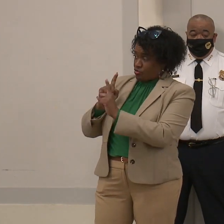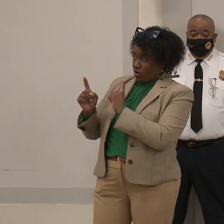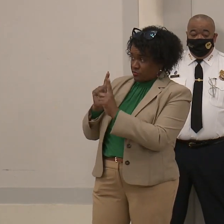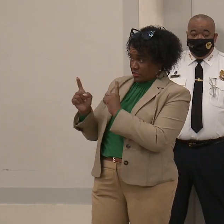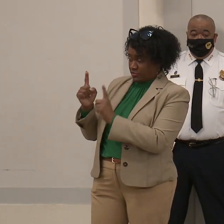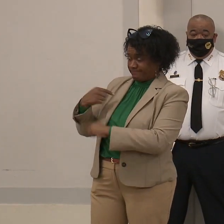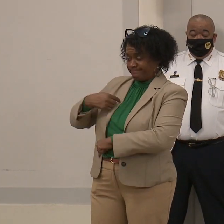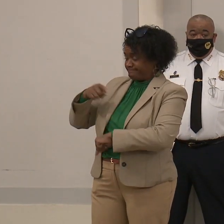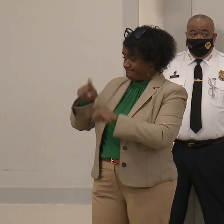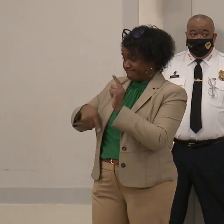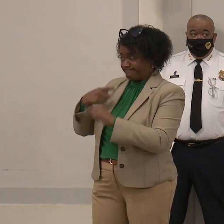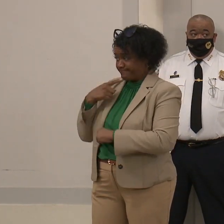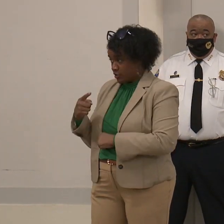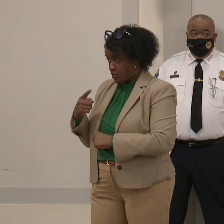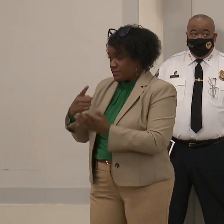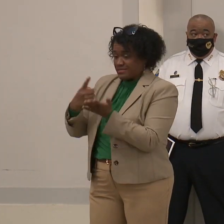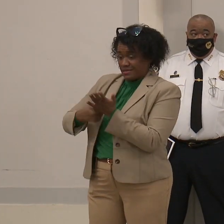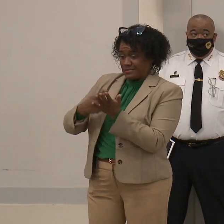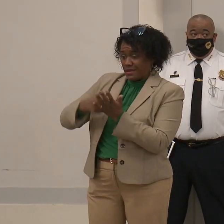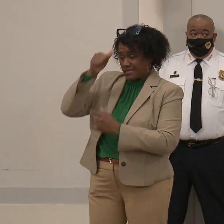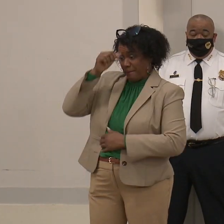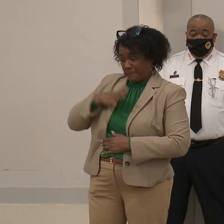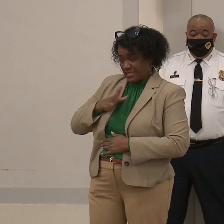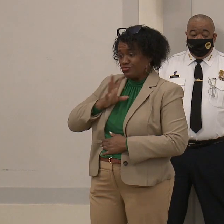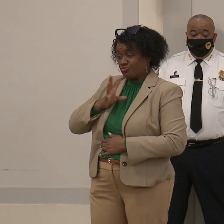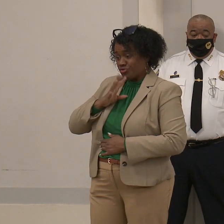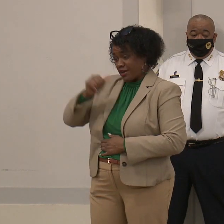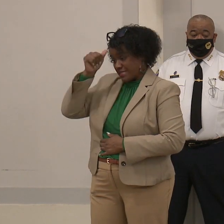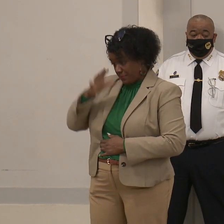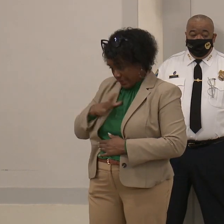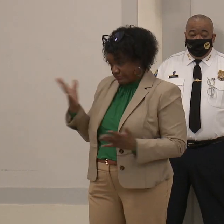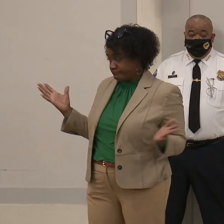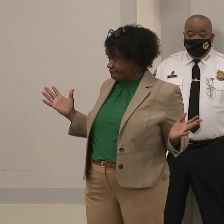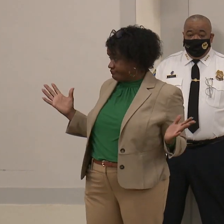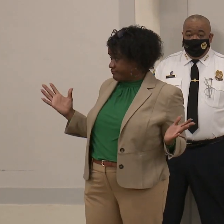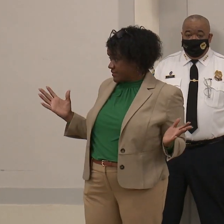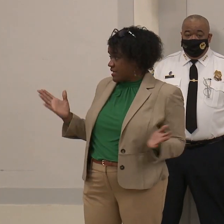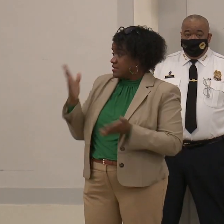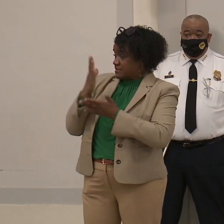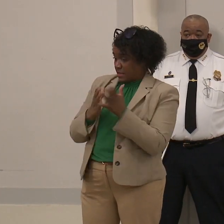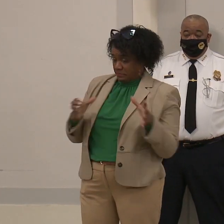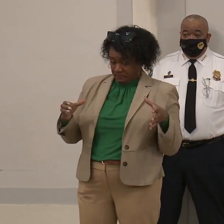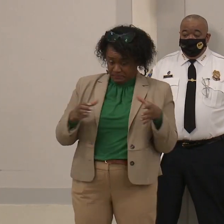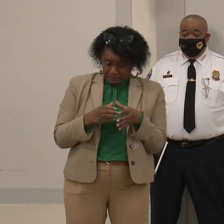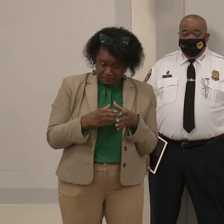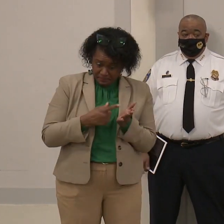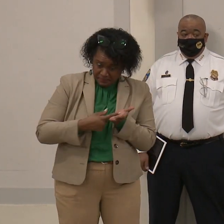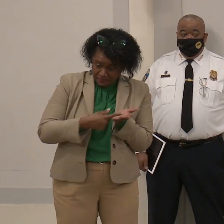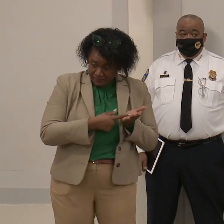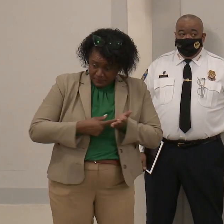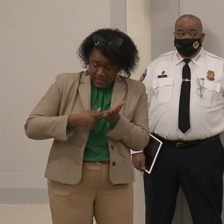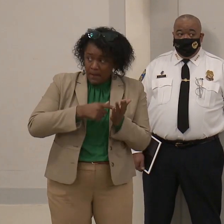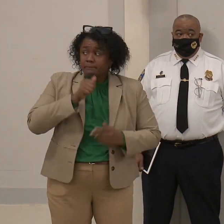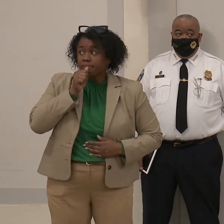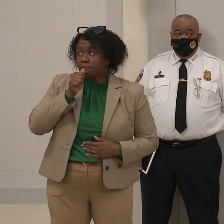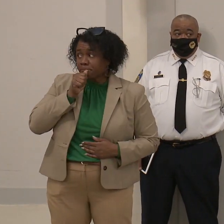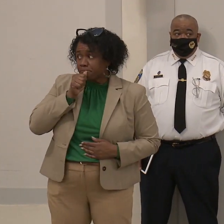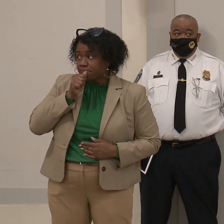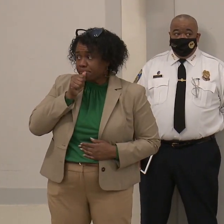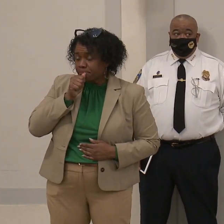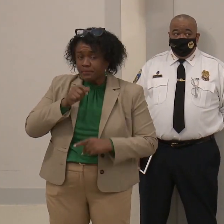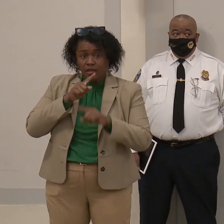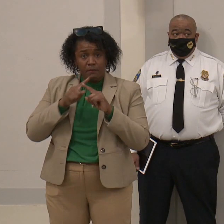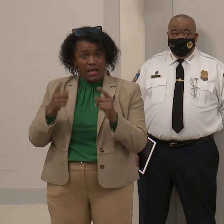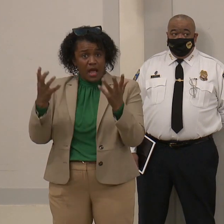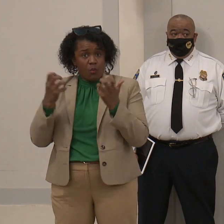Alexa, sometimes men have to talk as men, and what is said there remains in between those individuals. But what I want folks